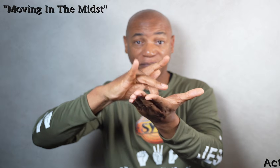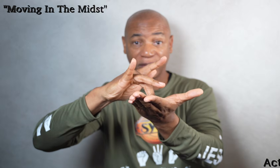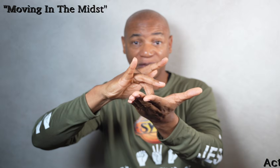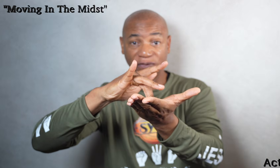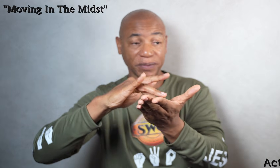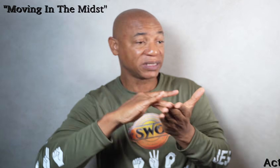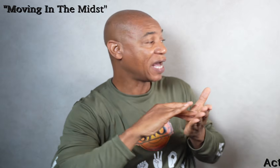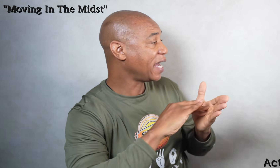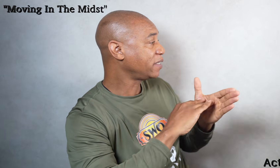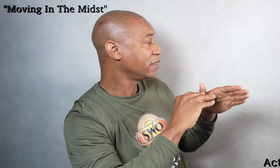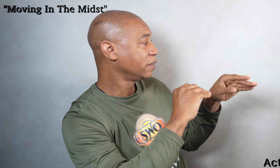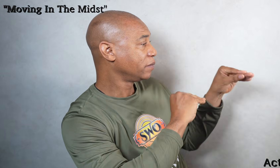From the side,